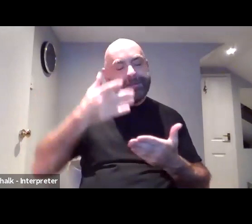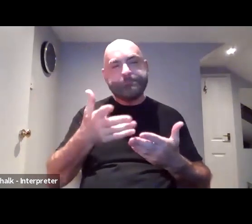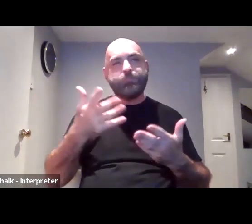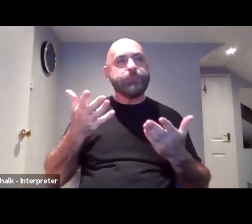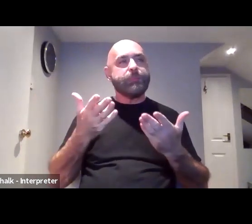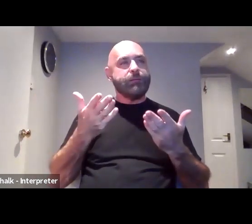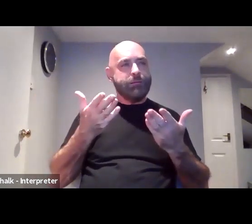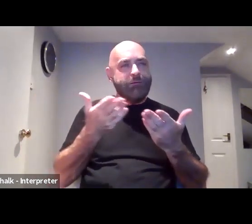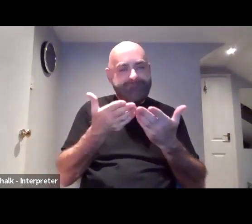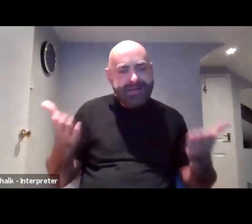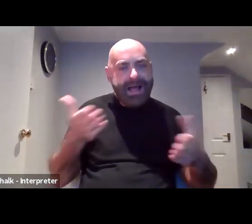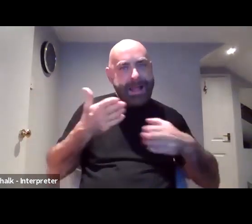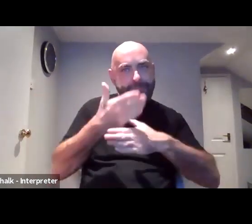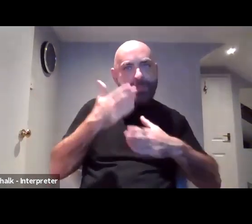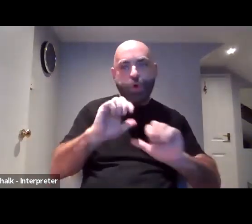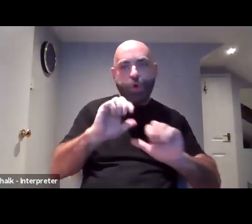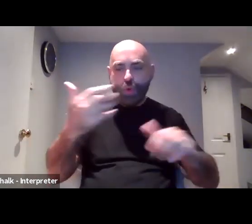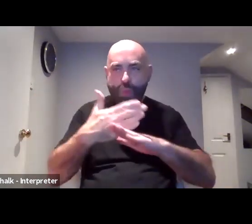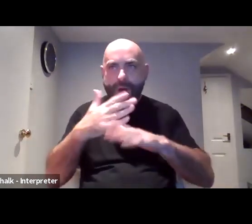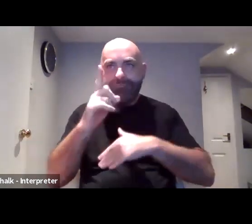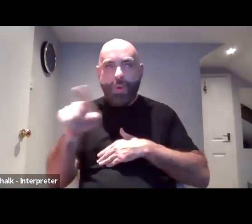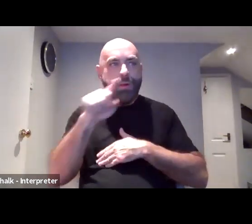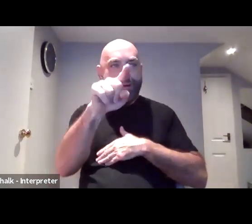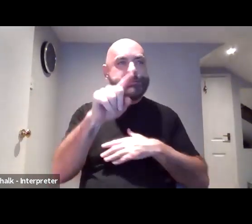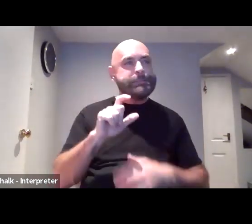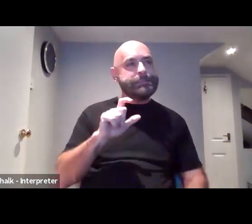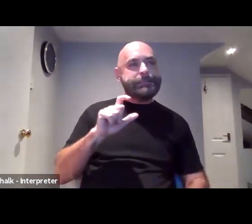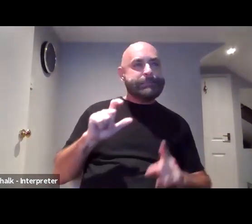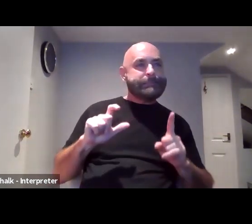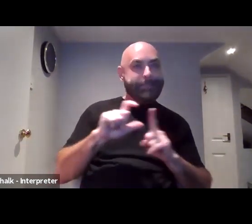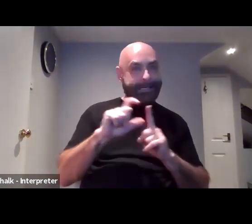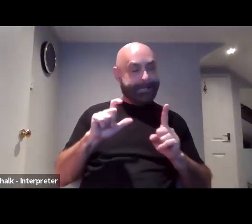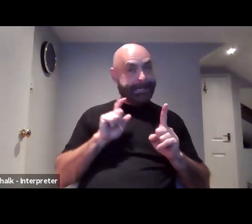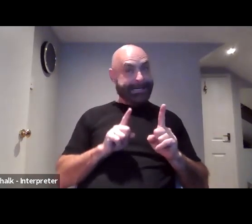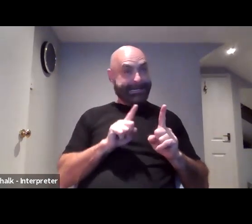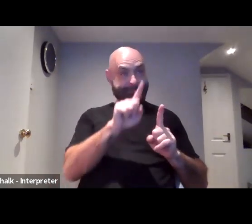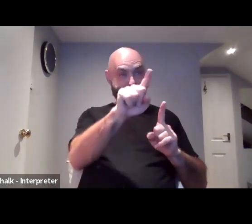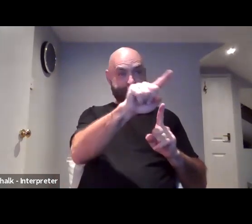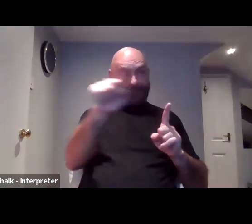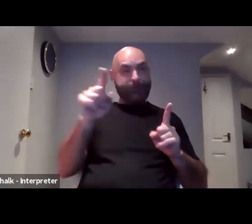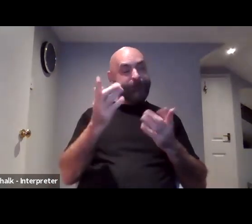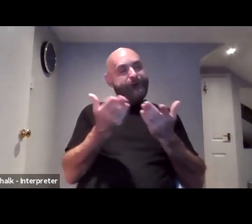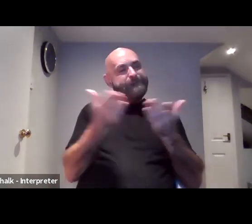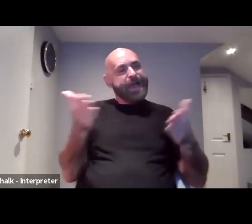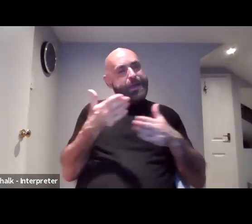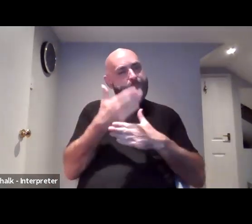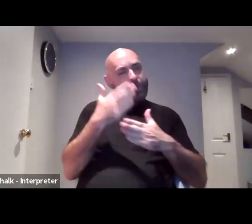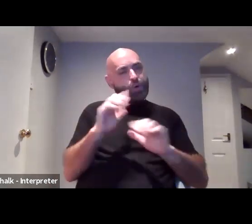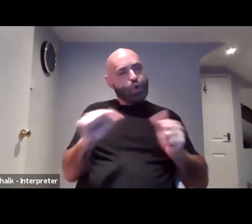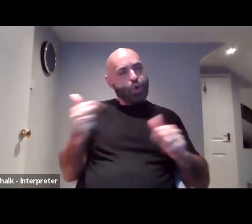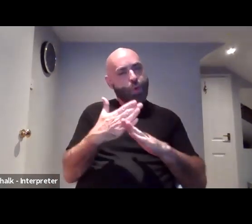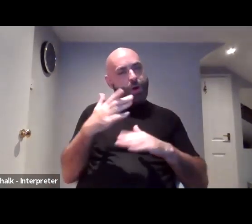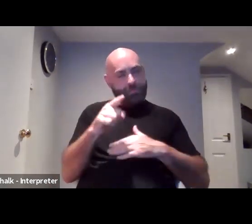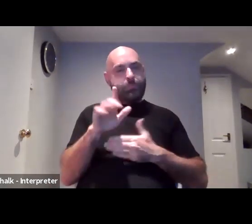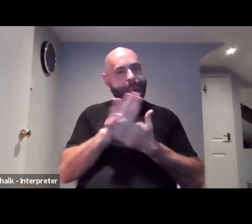Fair employment and good work for all. And my own research has shown the importance of fair employment and good work for mental